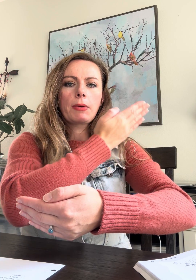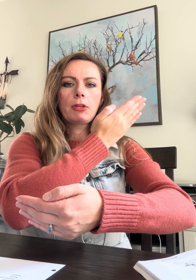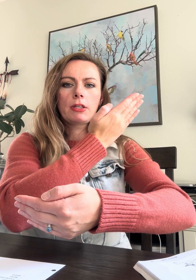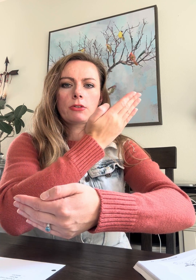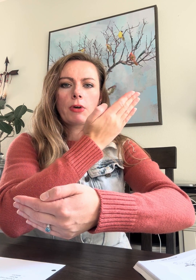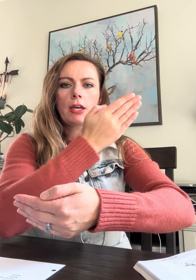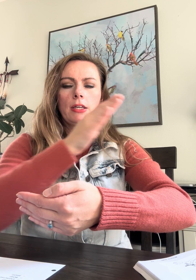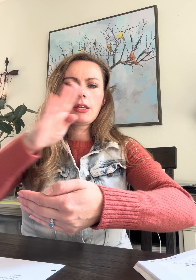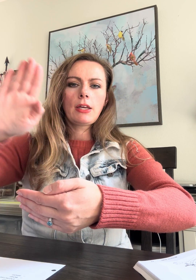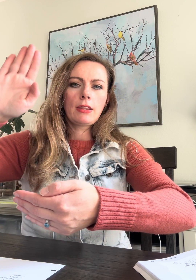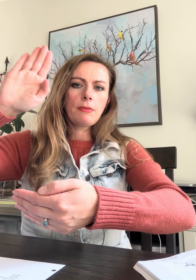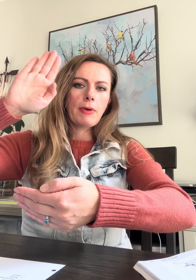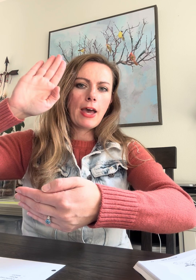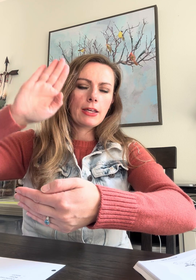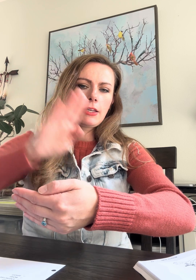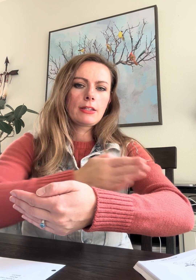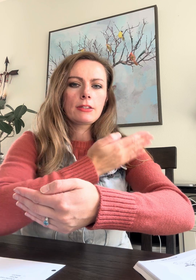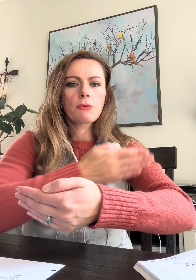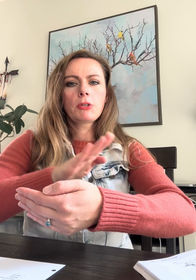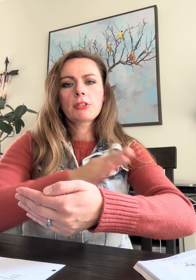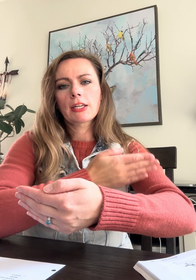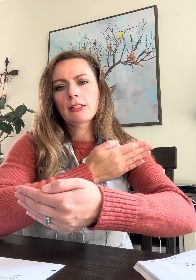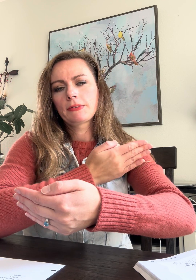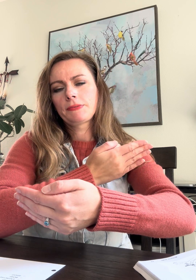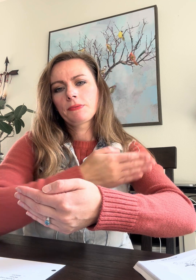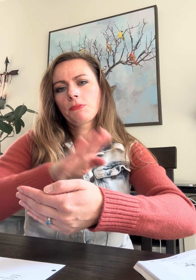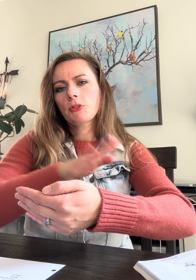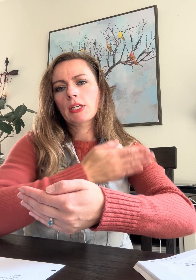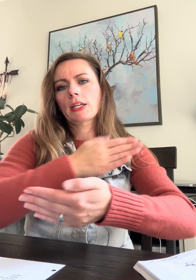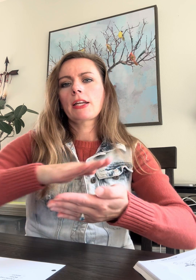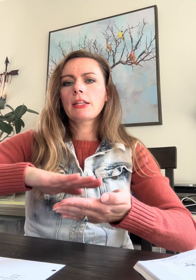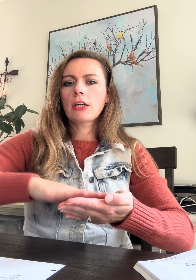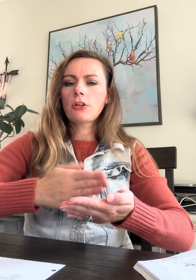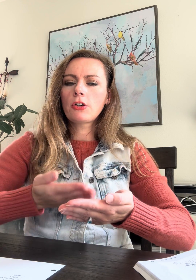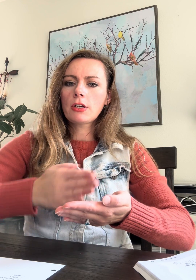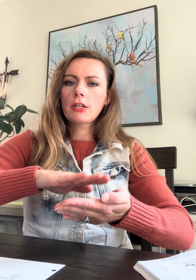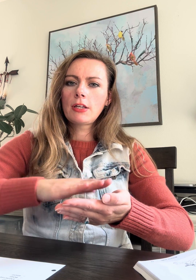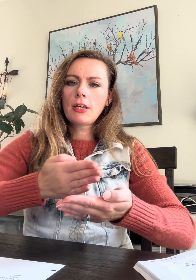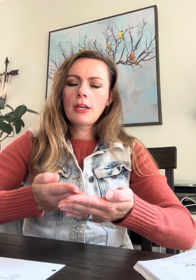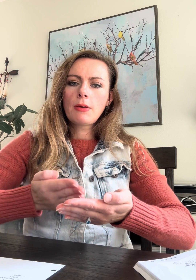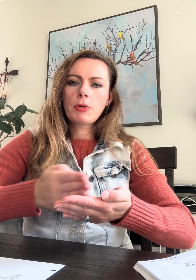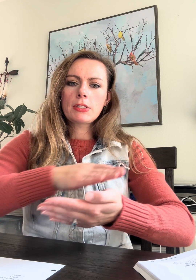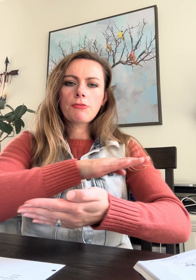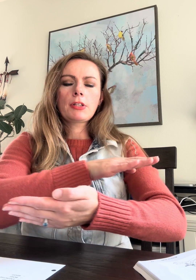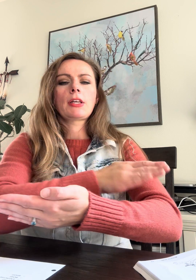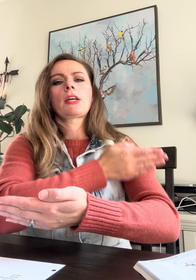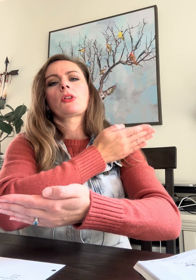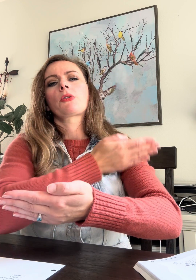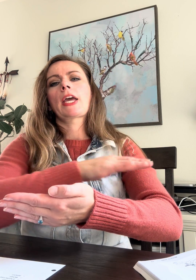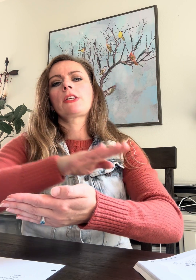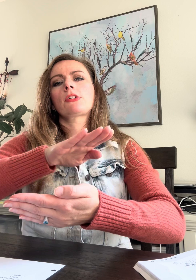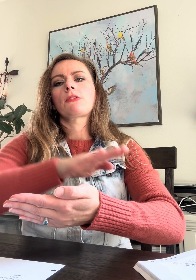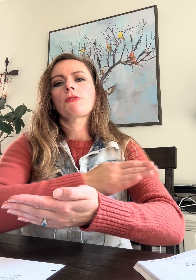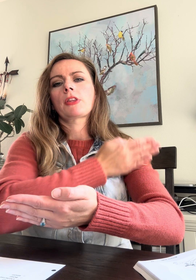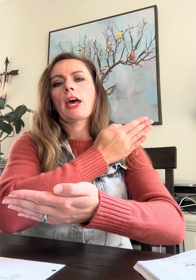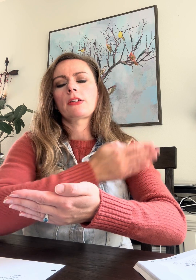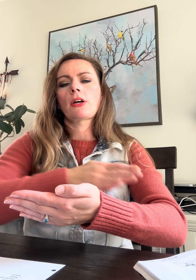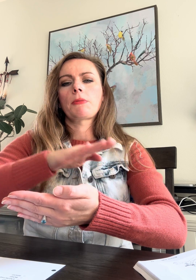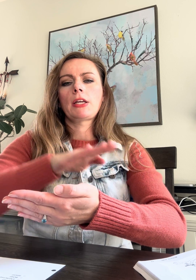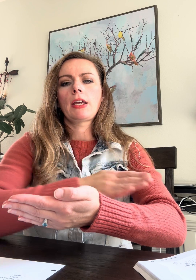it this way and then back. So music, music, kind of like cook, but different like location for that dominant